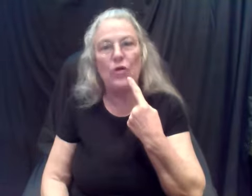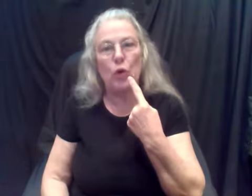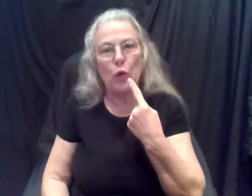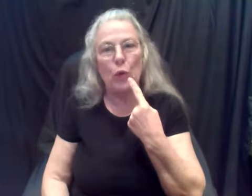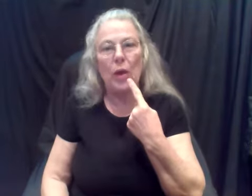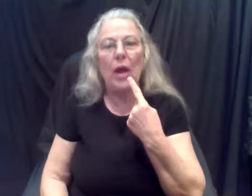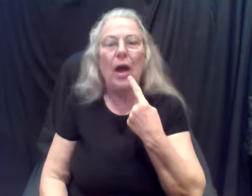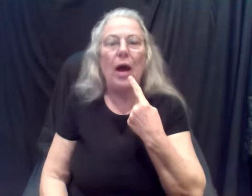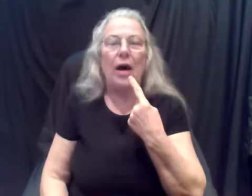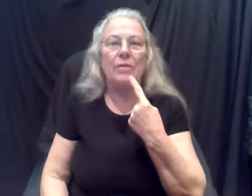who.